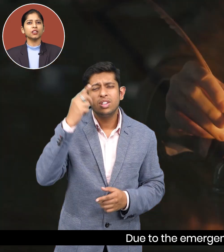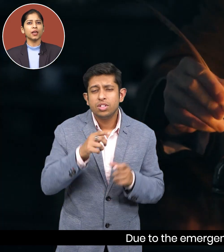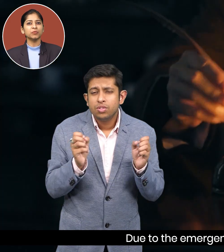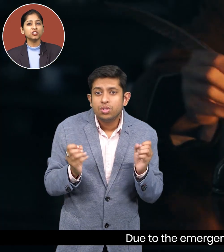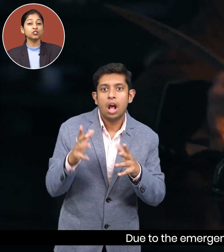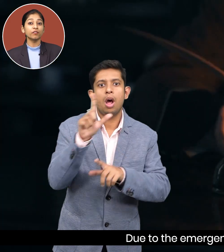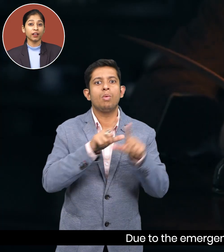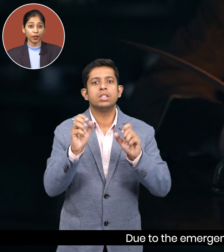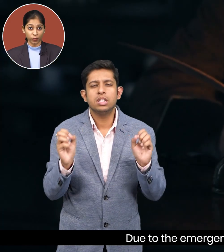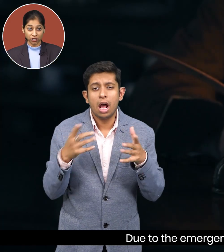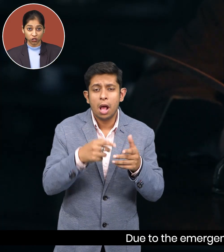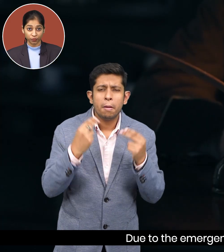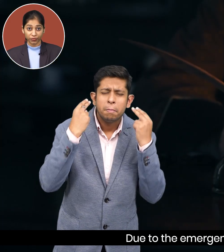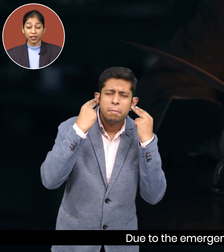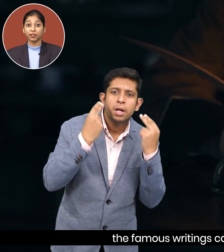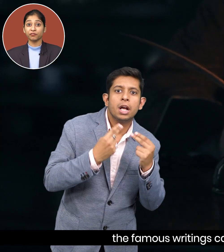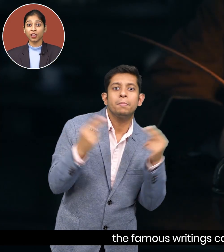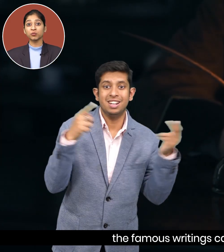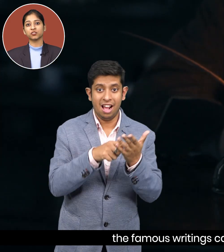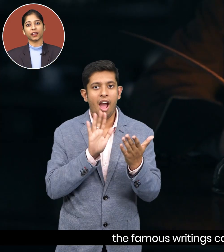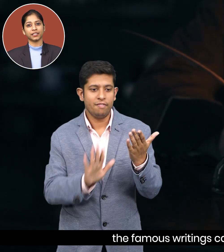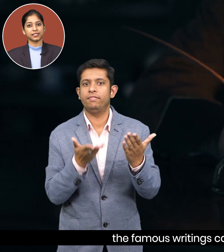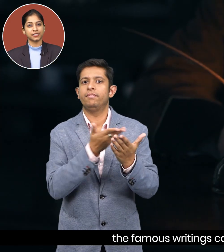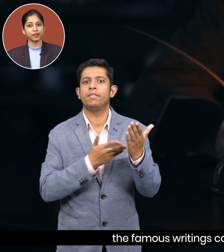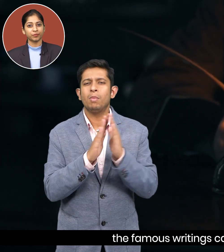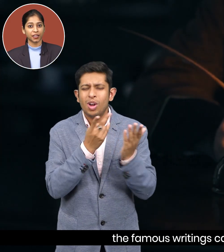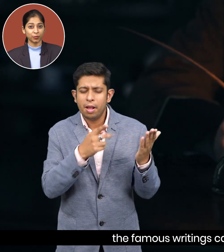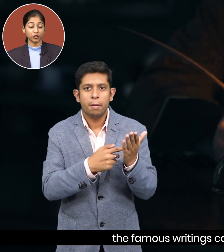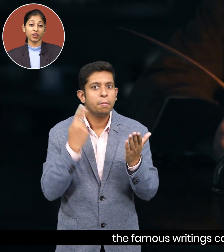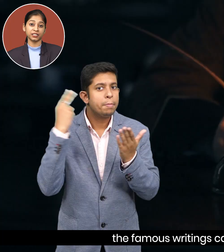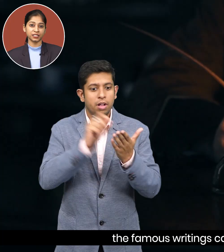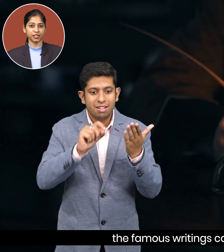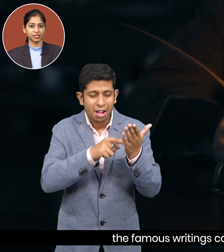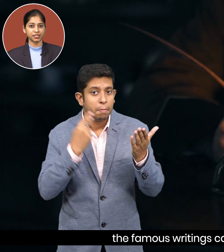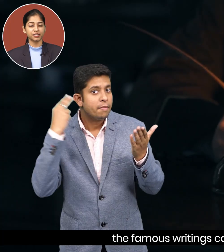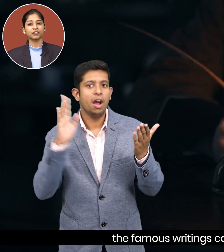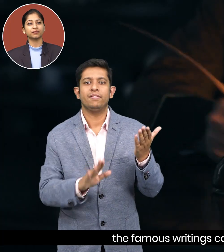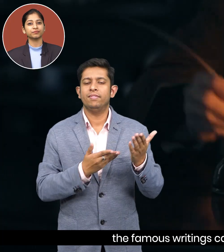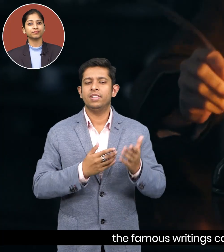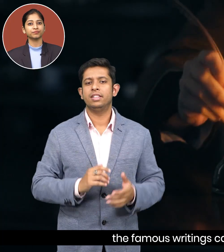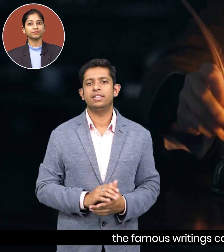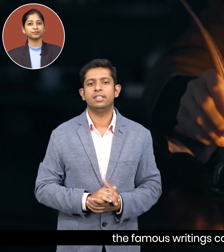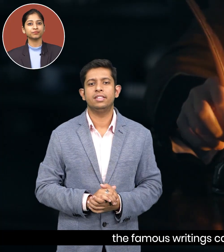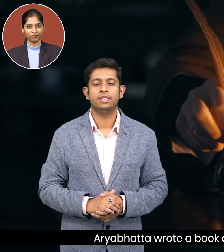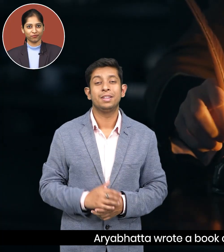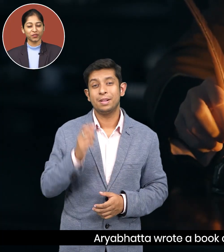Due to the emergence of language, the famous writings came into existence.